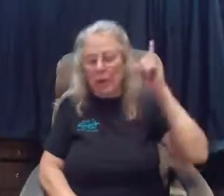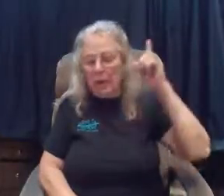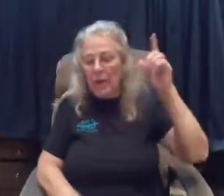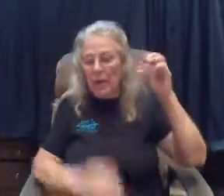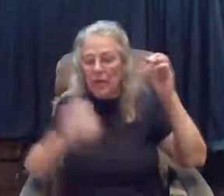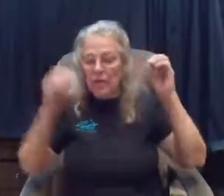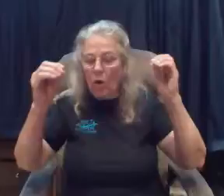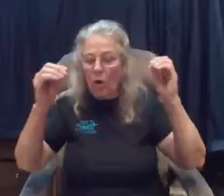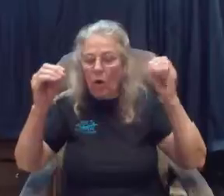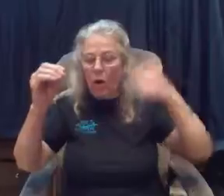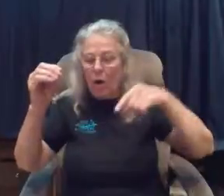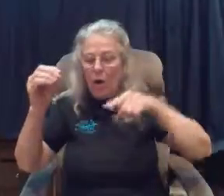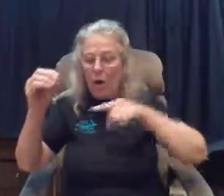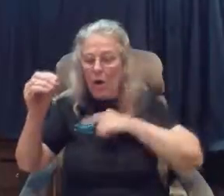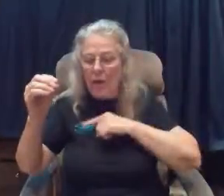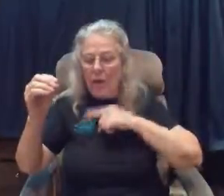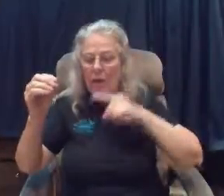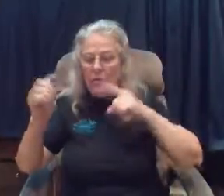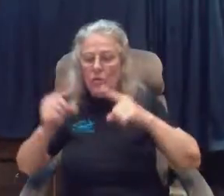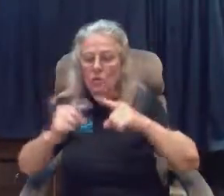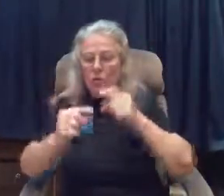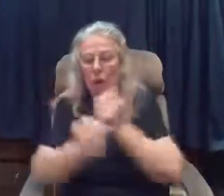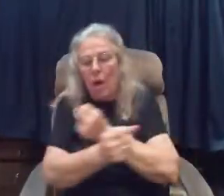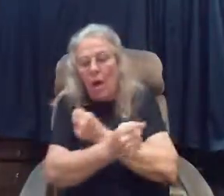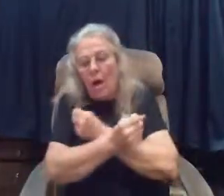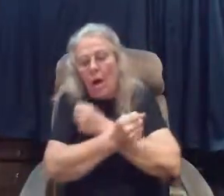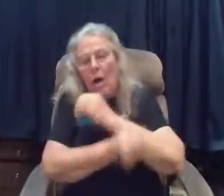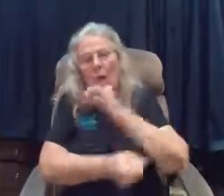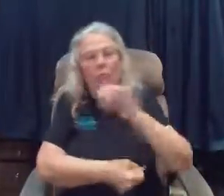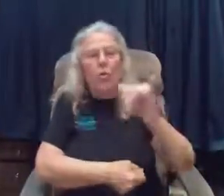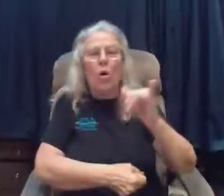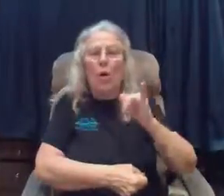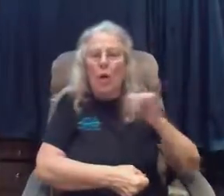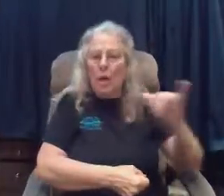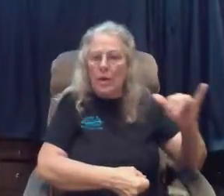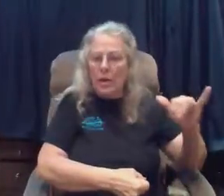Truly he taught us to love one